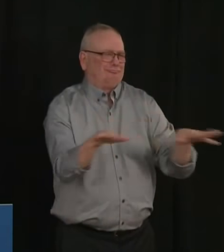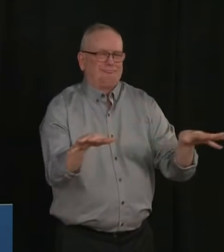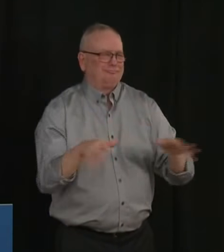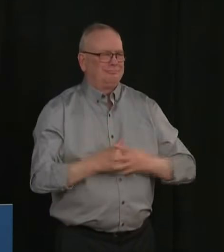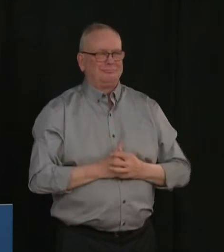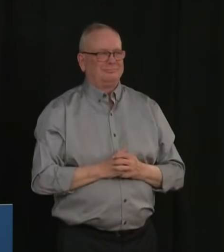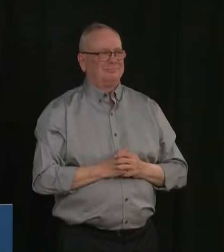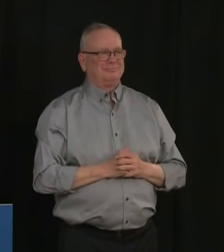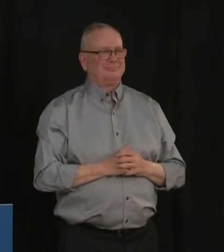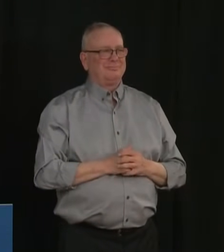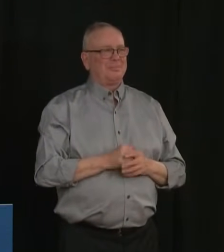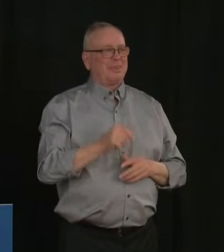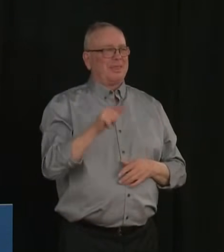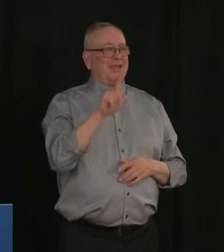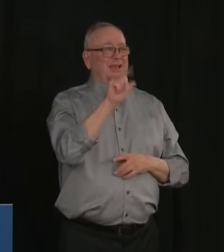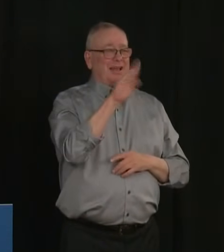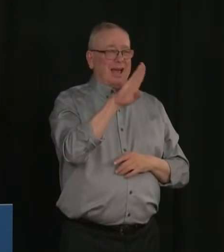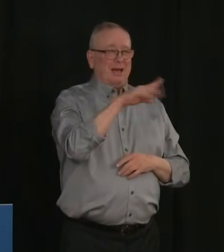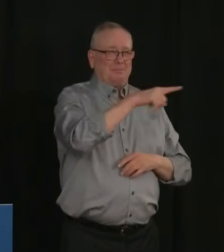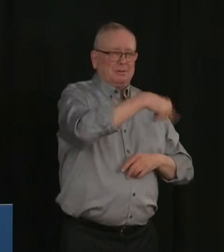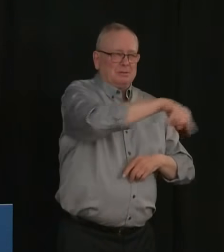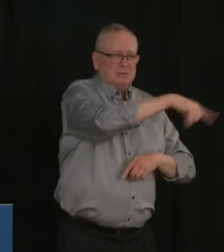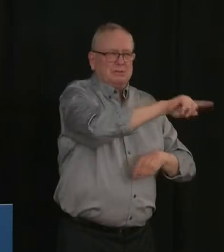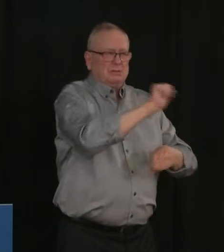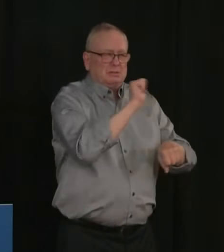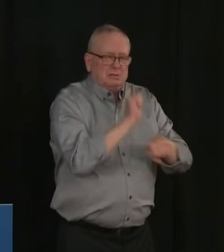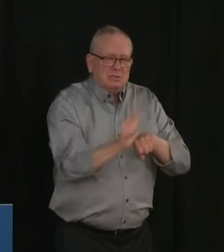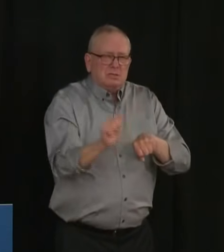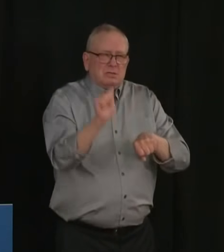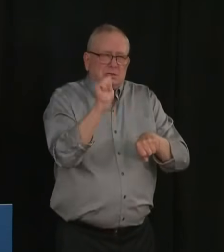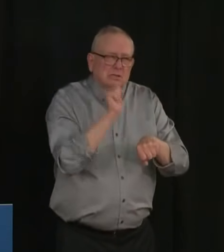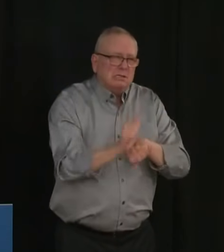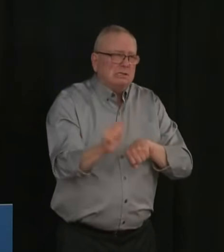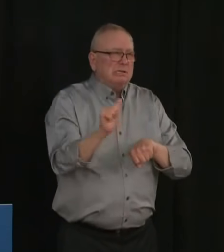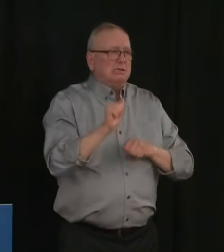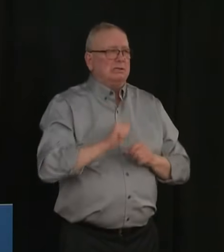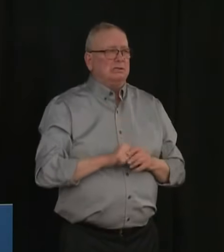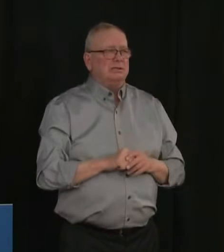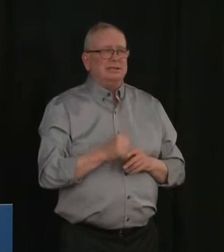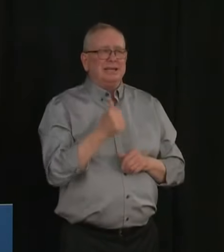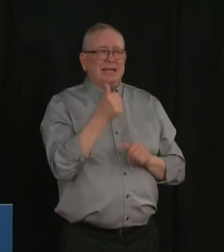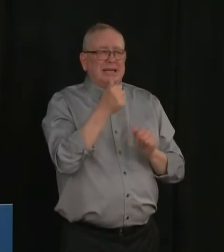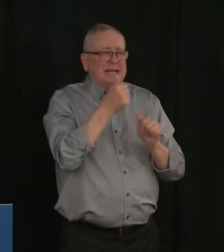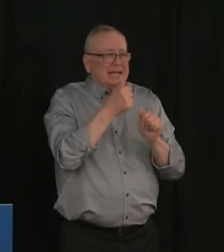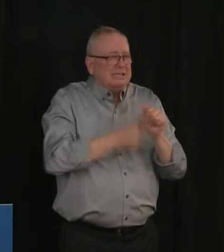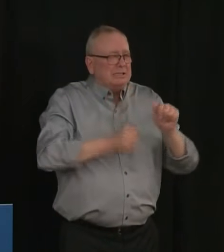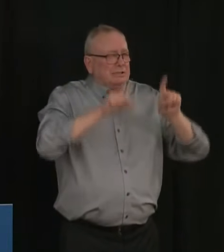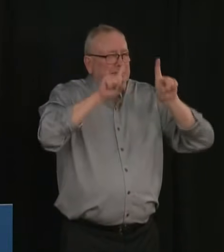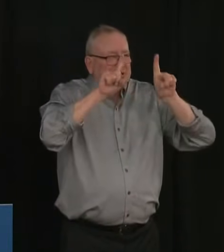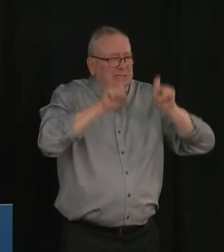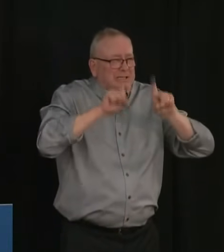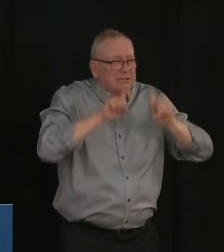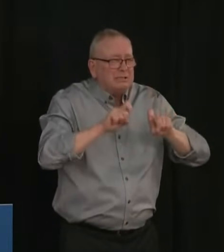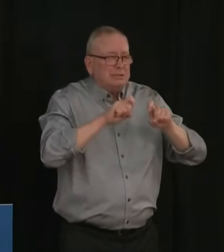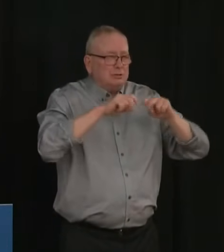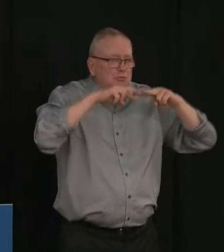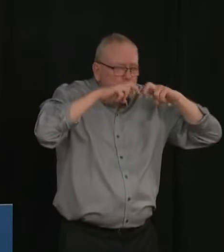challenge. Despite rising cases, we continue to screen every positive COVID test for variants of